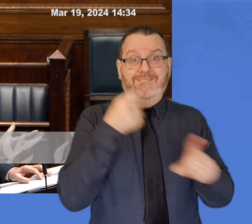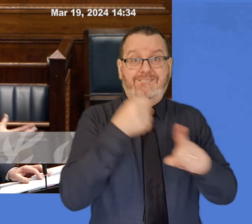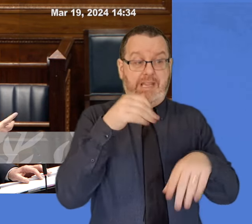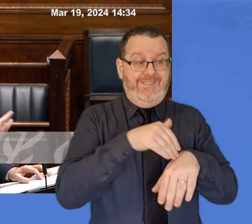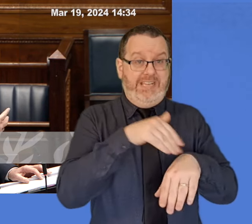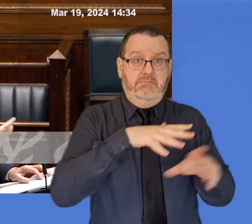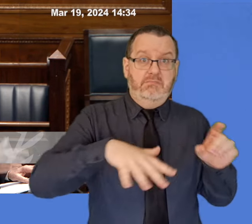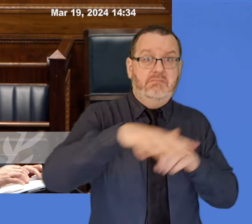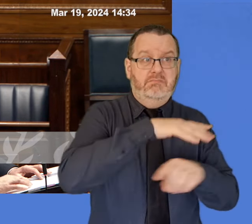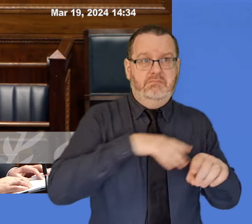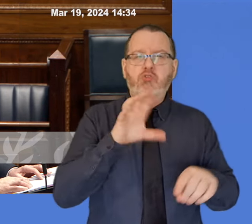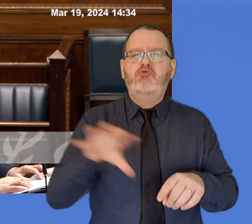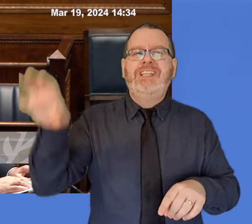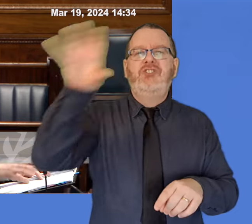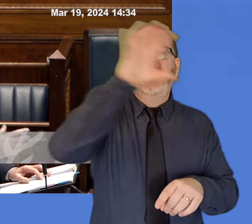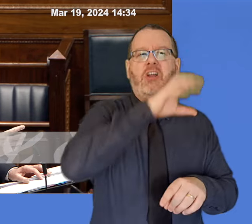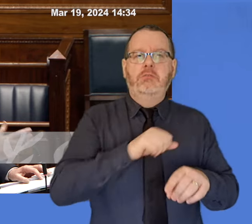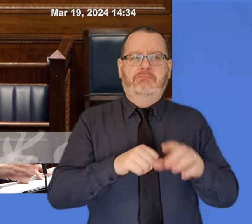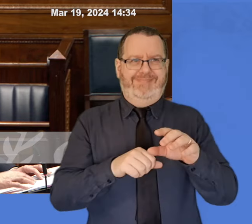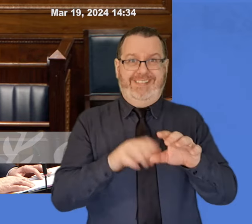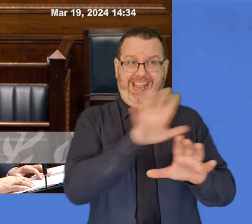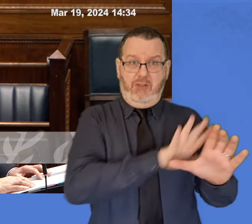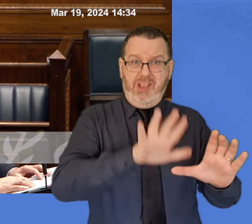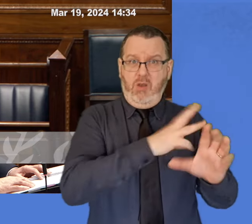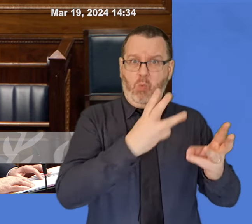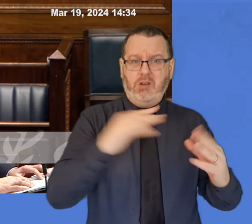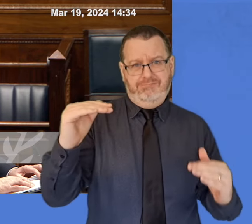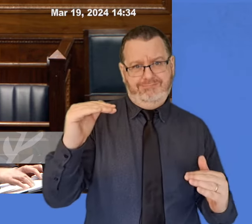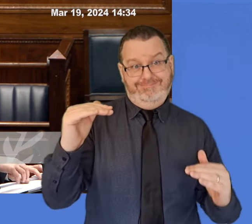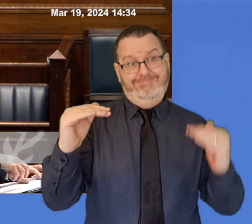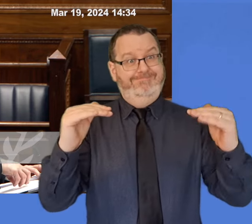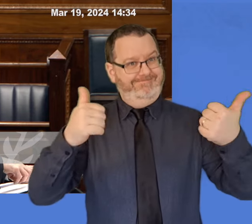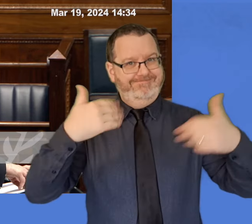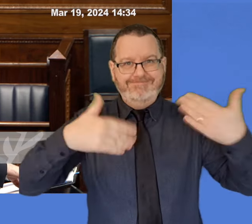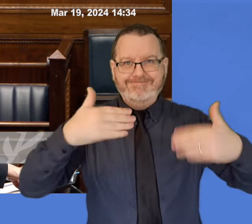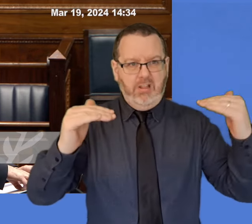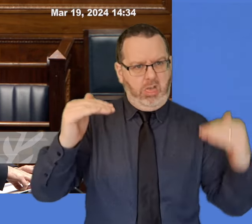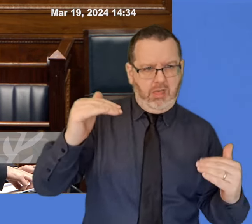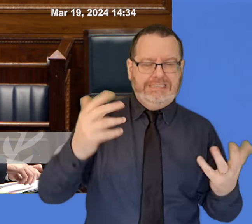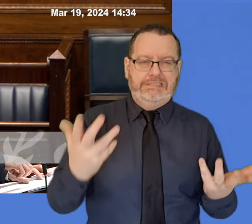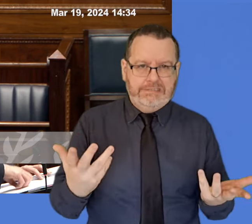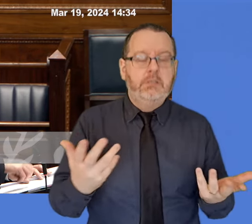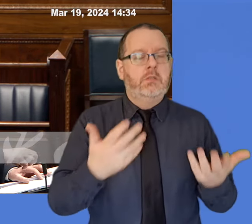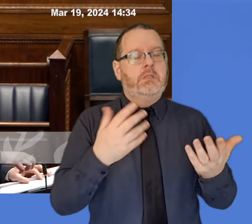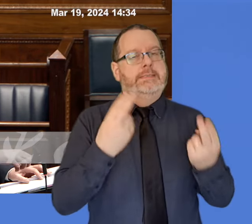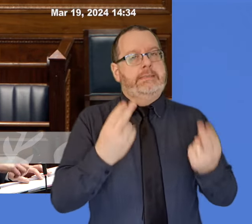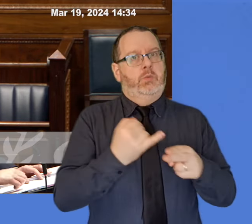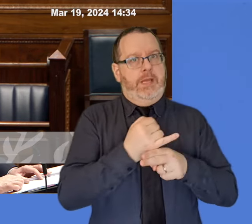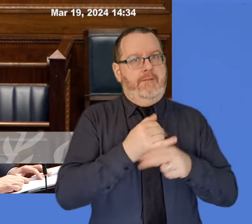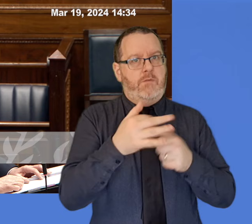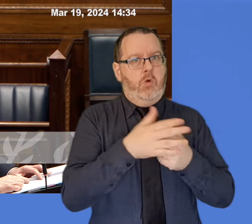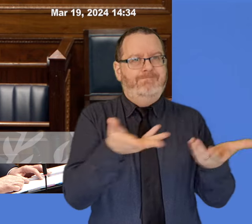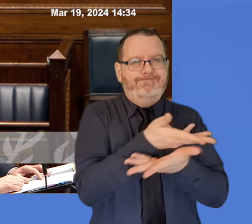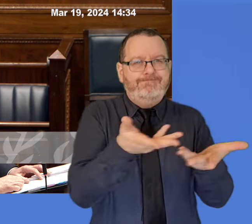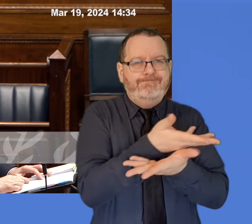So we're awaiting the outcome of consultations, I think, which were to close on, as a result of our own intervention,